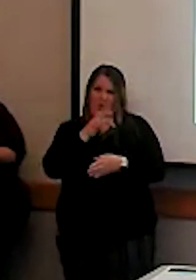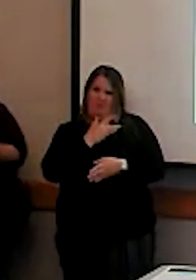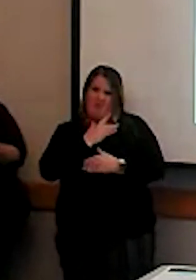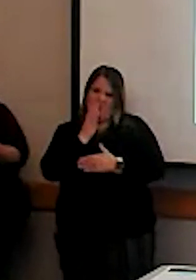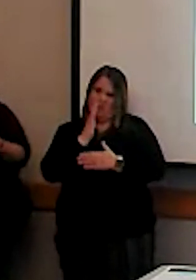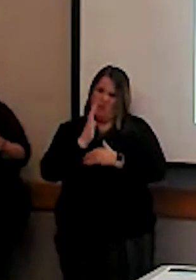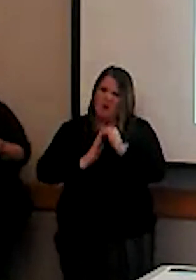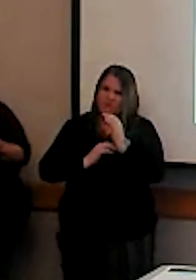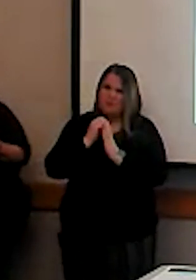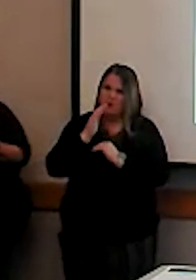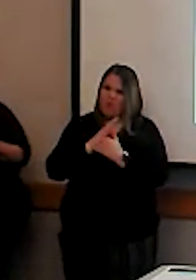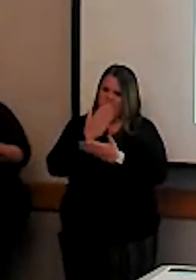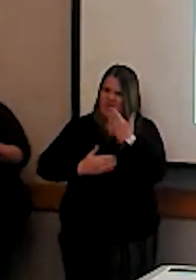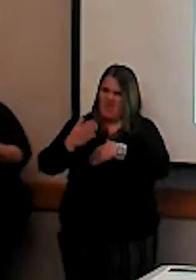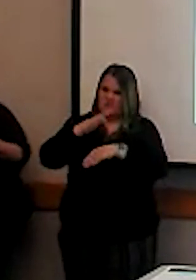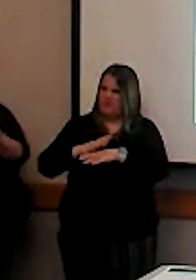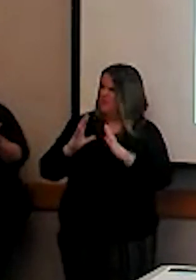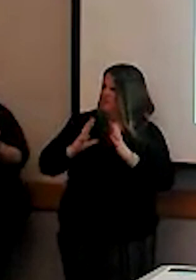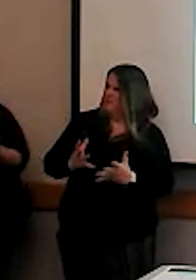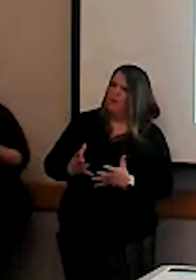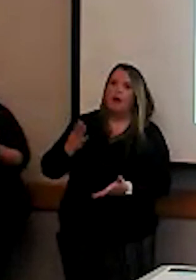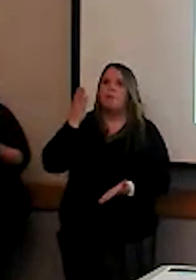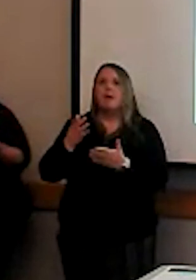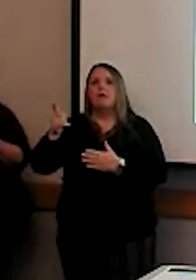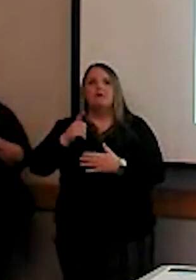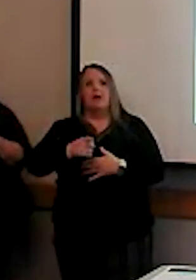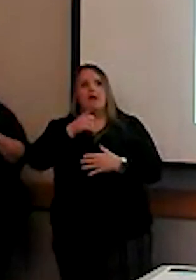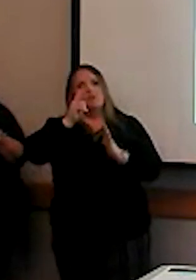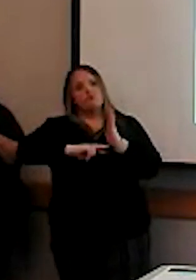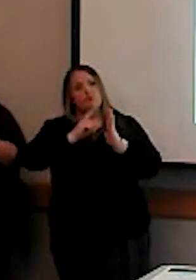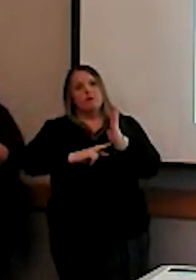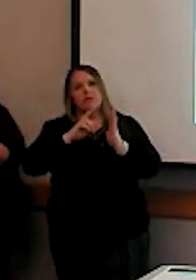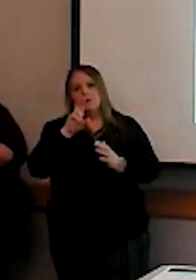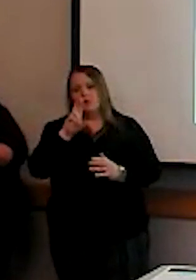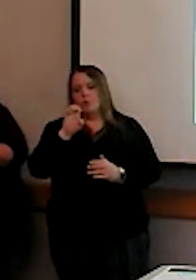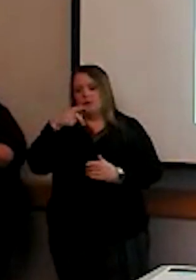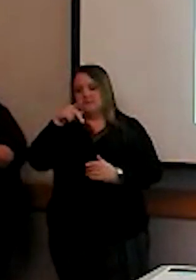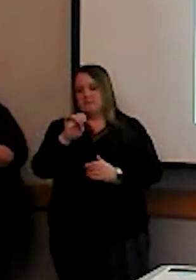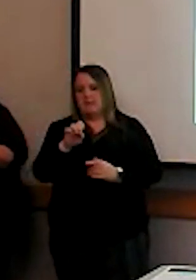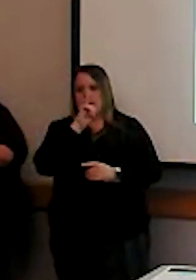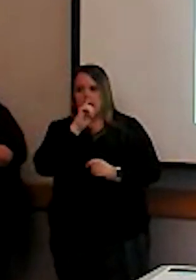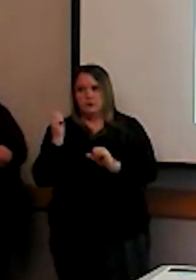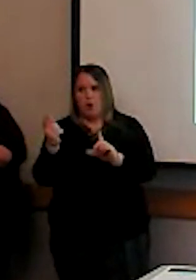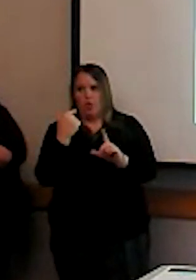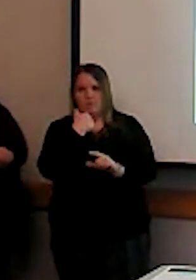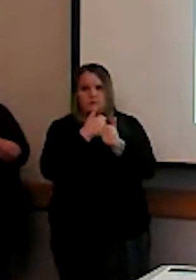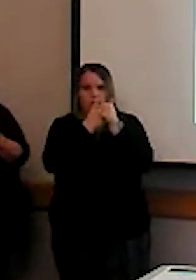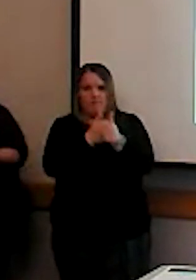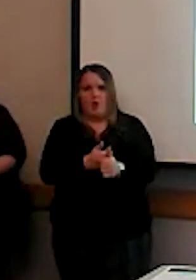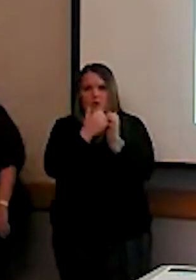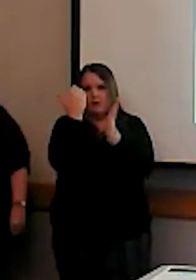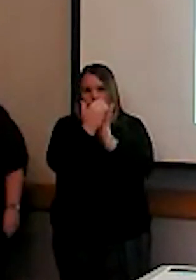comfortable with the hands-on to begin with, they might be the one that's going to read the recipe and make sure everybody's following what needs to be